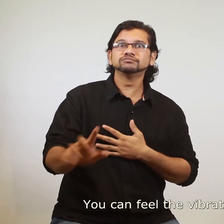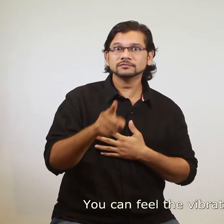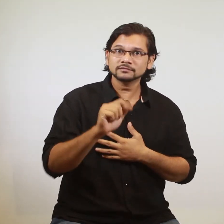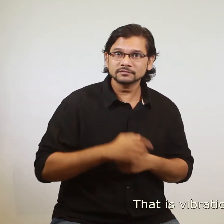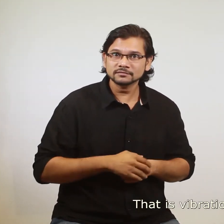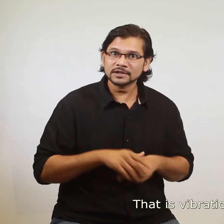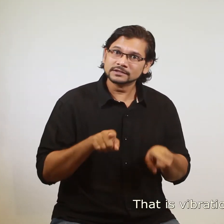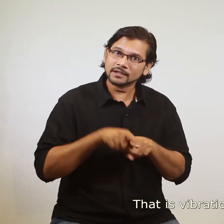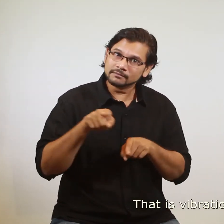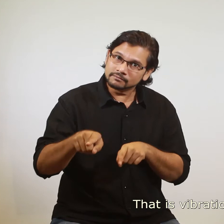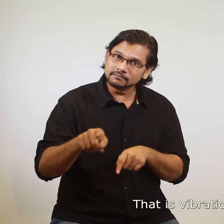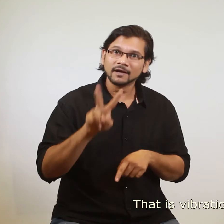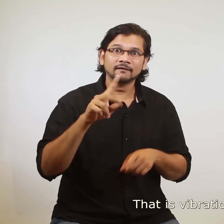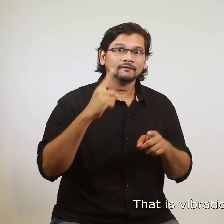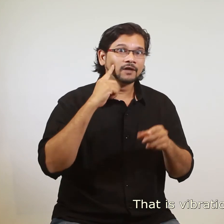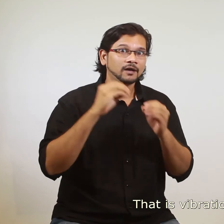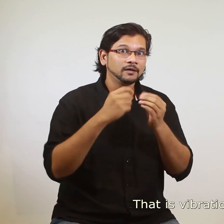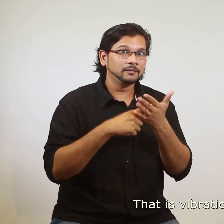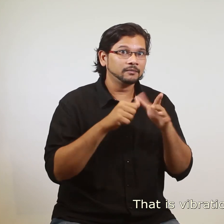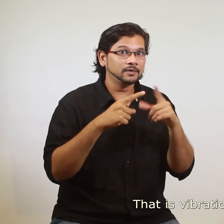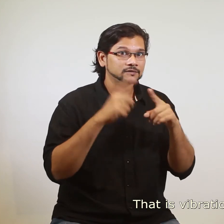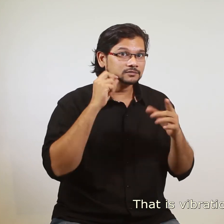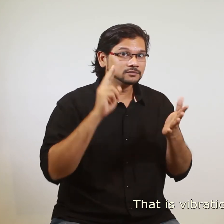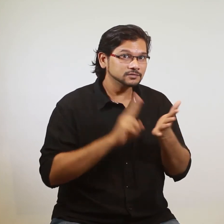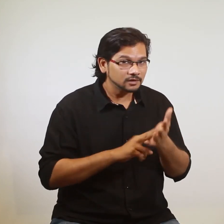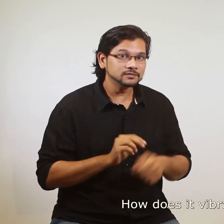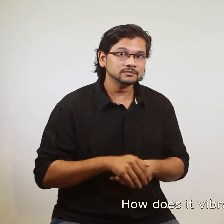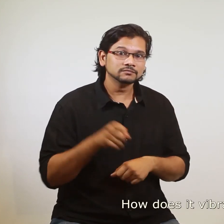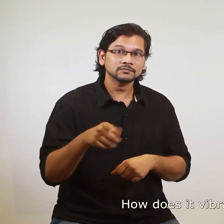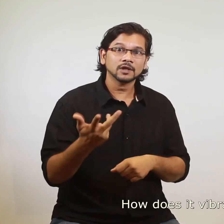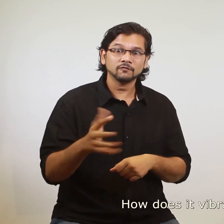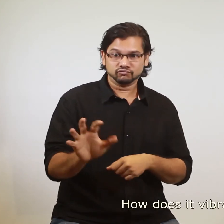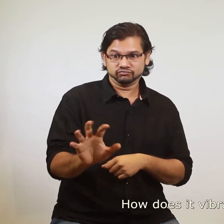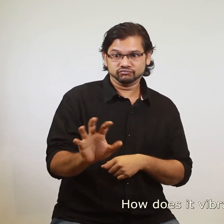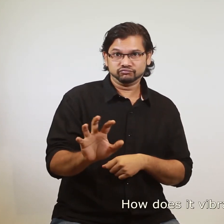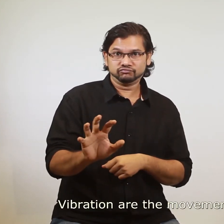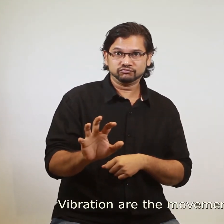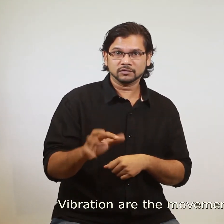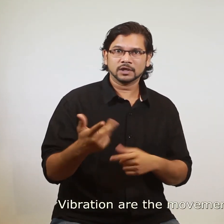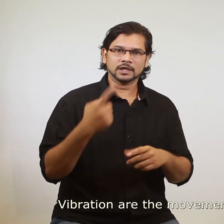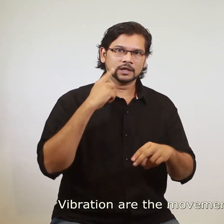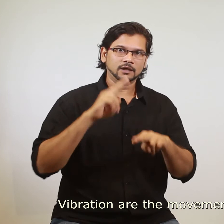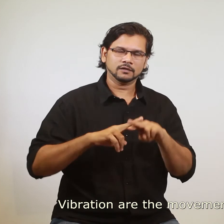You can feel the vibration, right? That is vibration. How does it